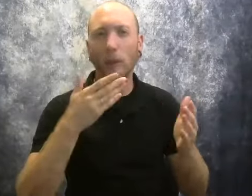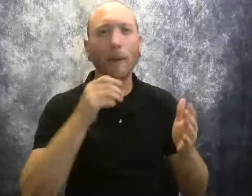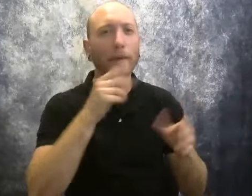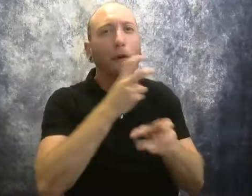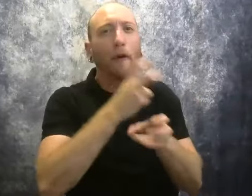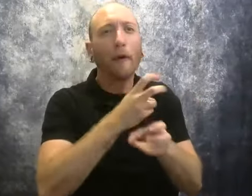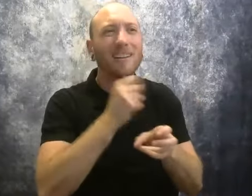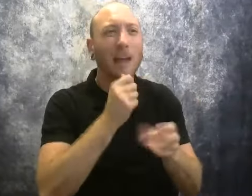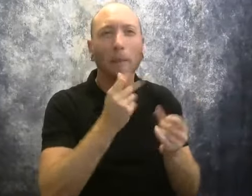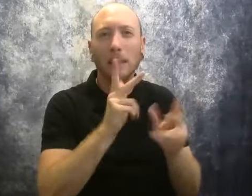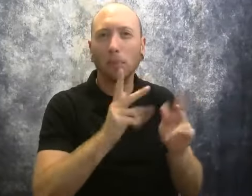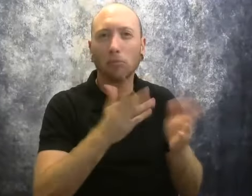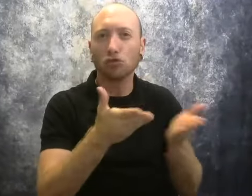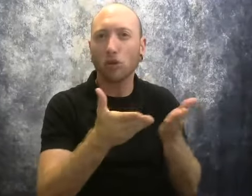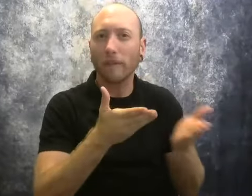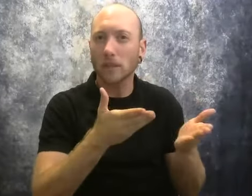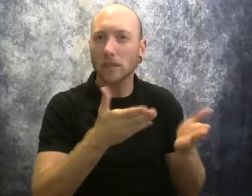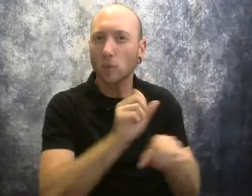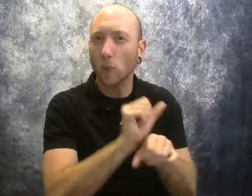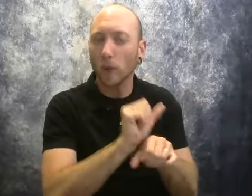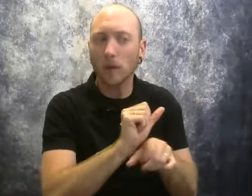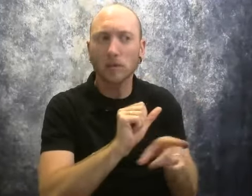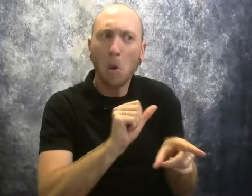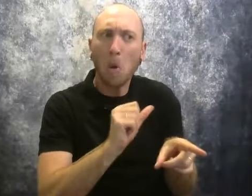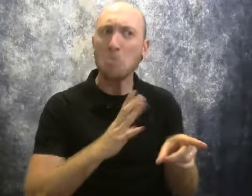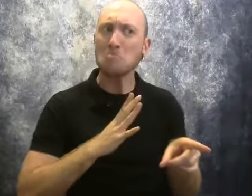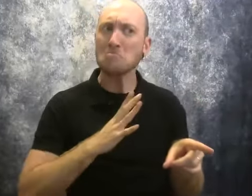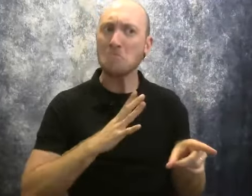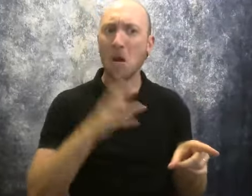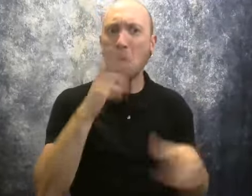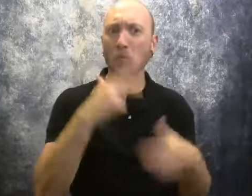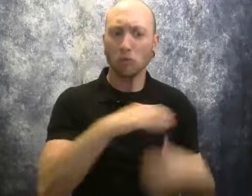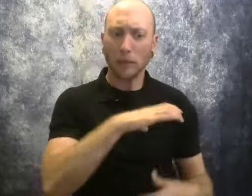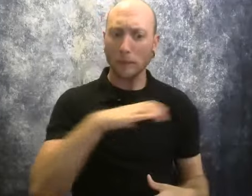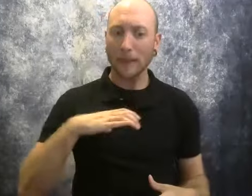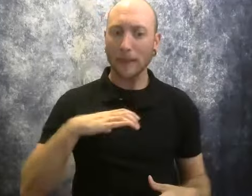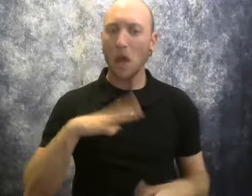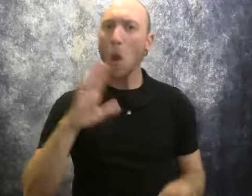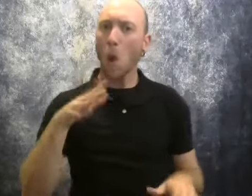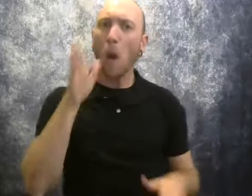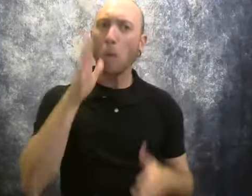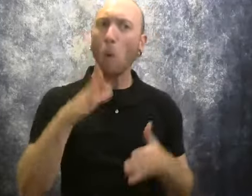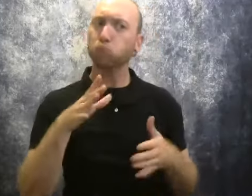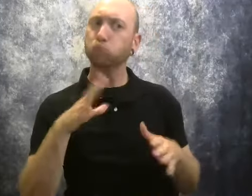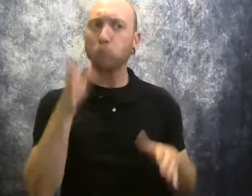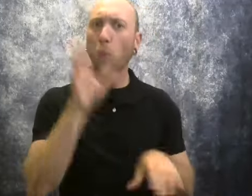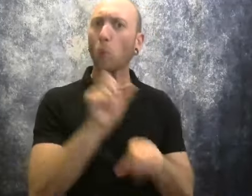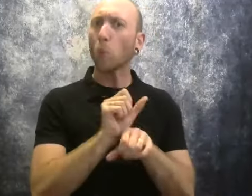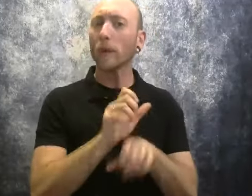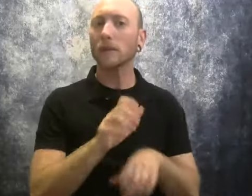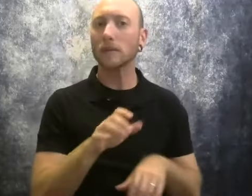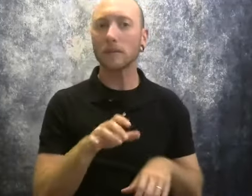it. But I thought, oh, that'll suit me. I'll feel important. It was a bit like belonging to committees. So I became the group